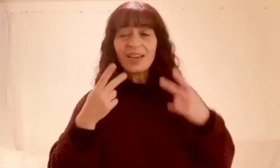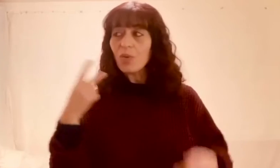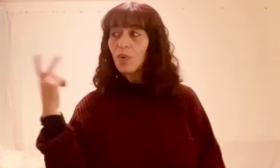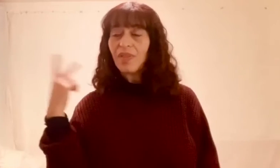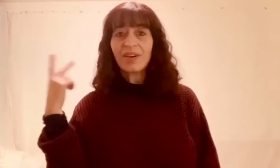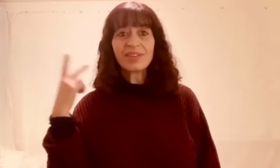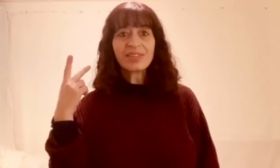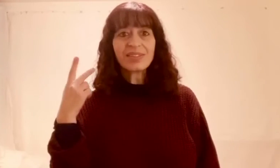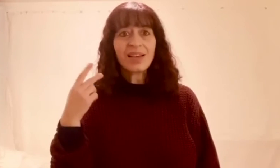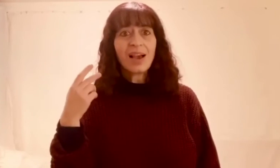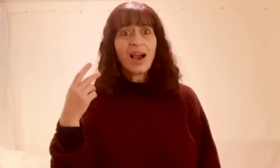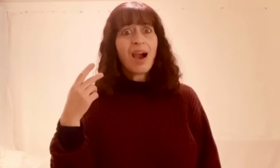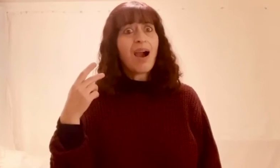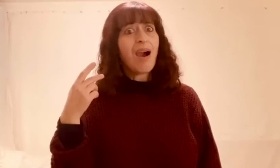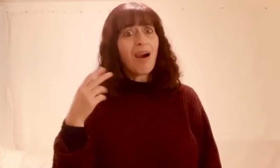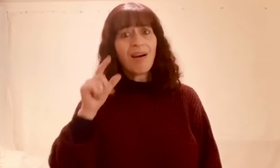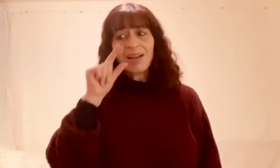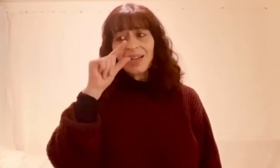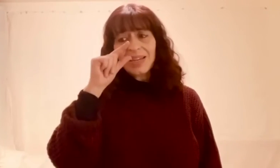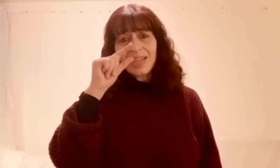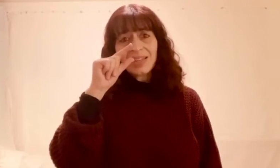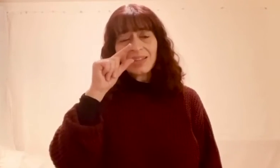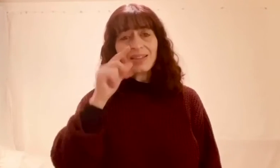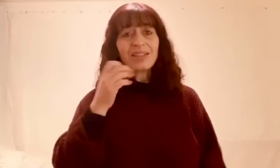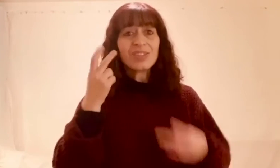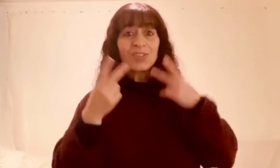with us our little song?